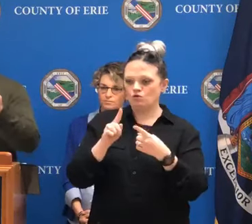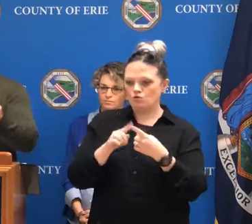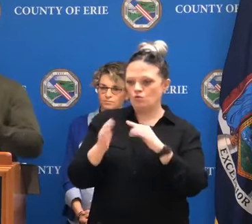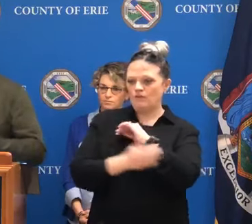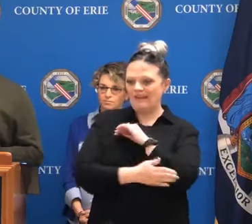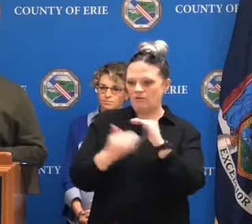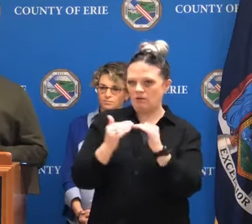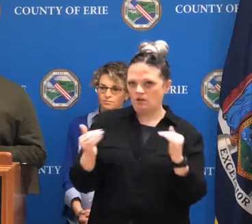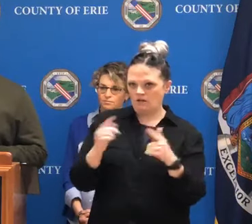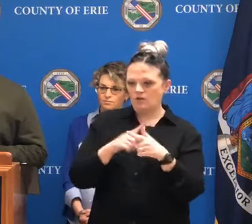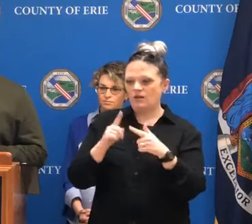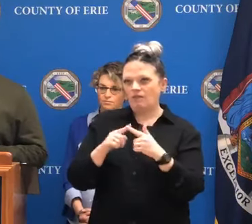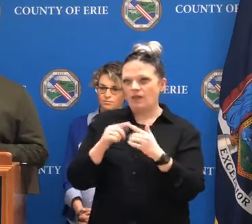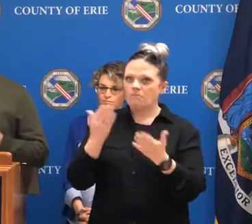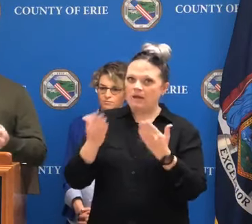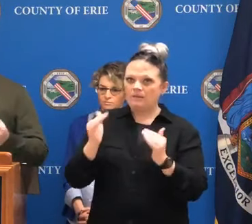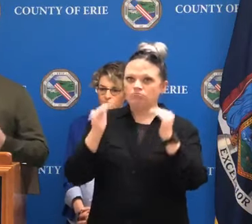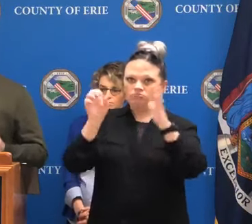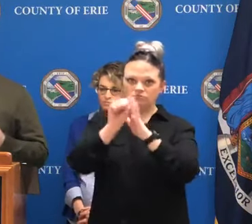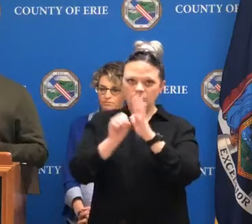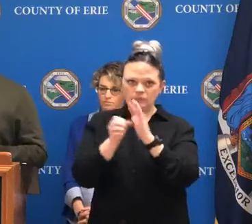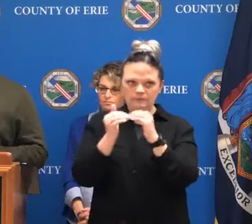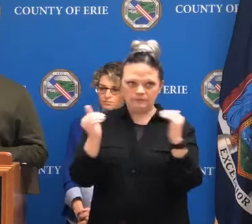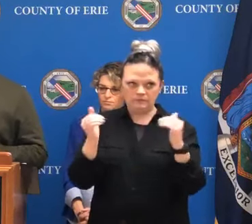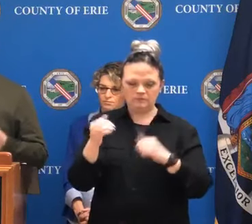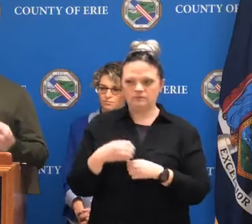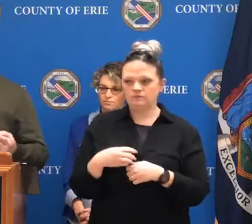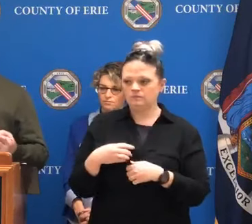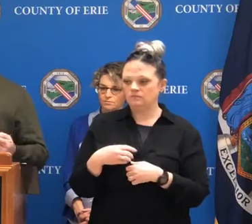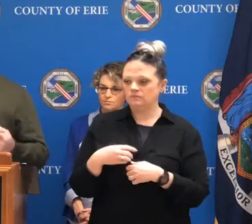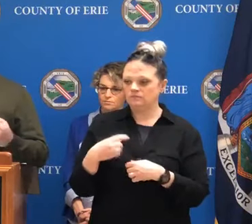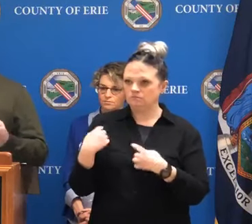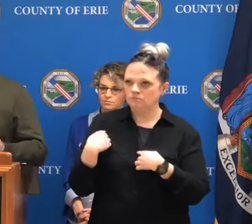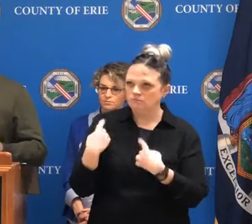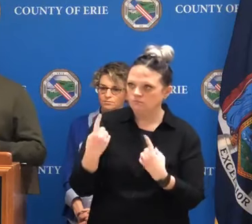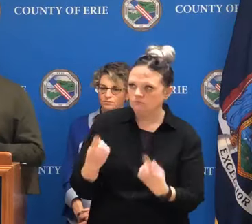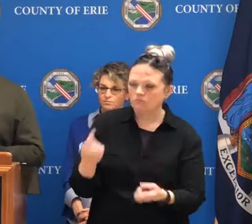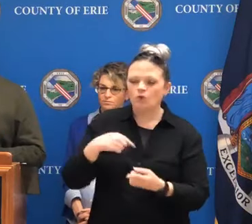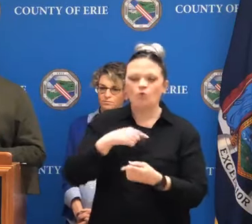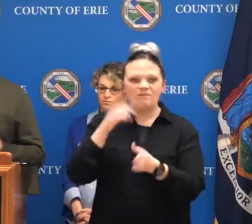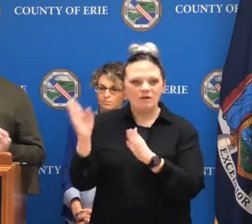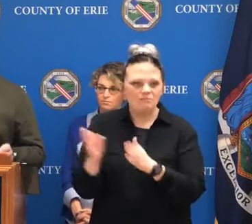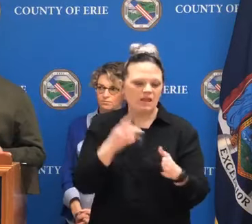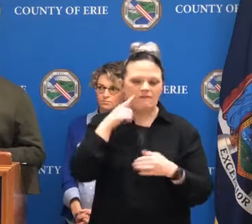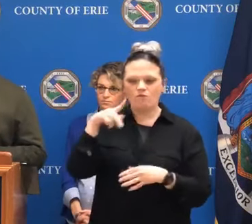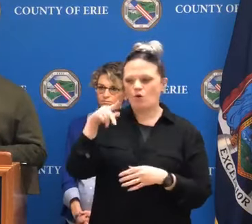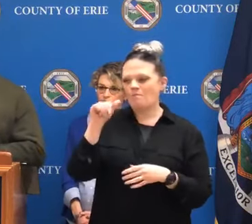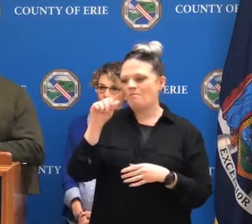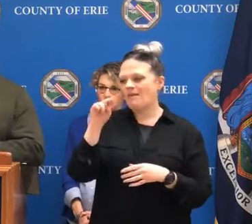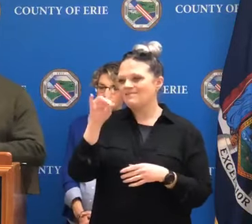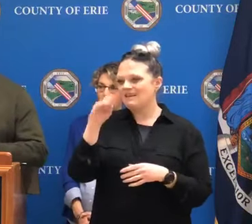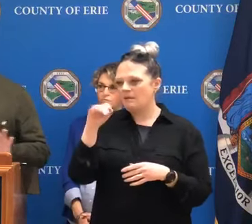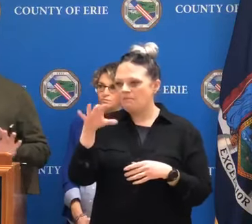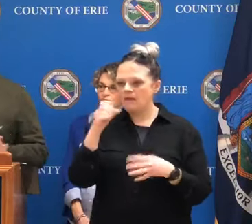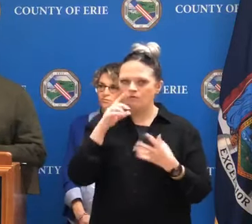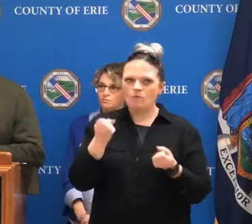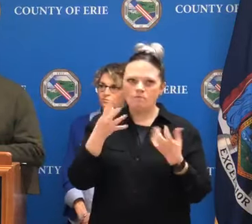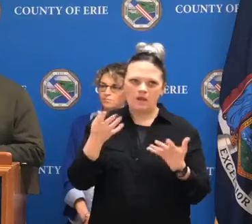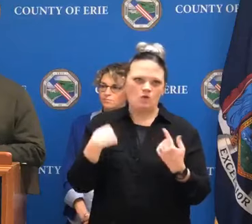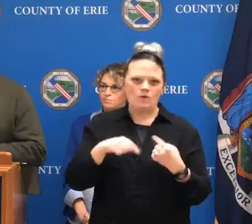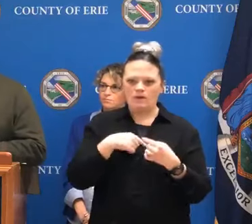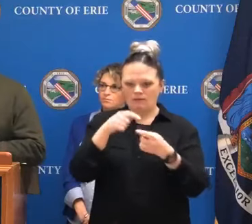and then ultimately to the state level. We have over the years, planning for pandemics, planning for a lot of these things, worked out a number of